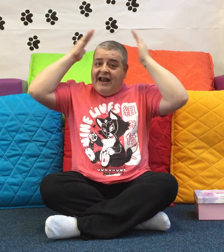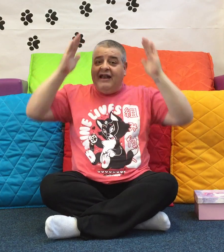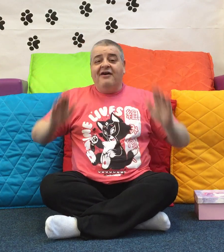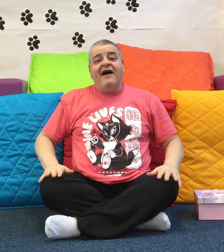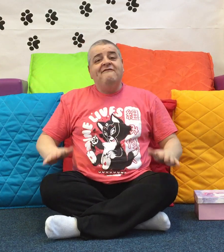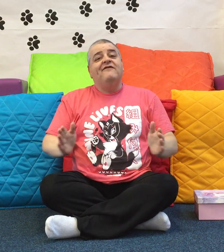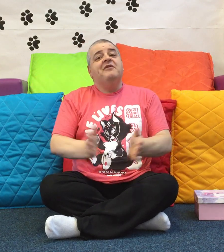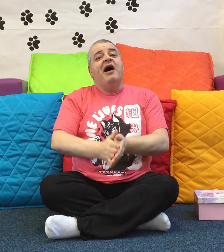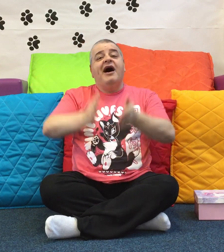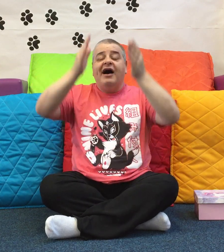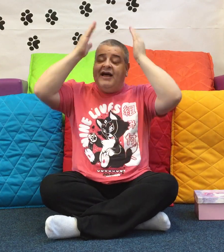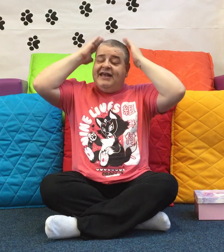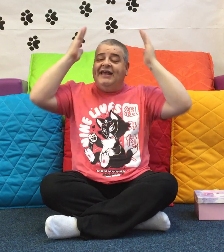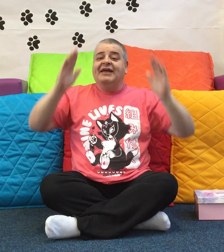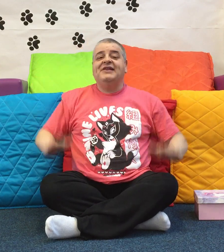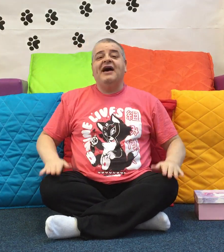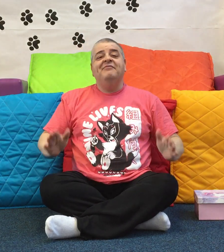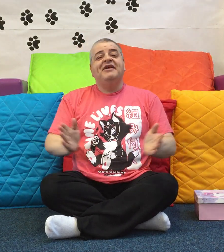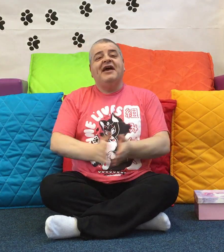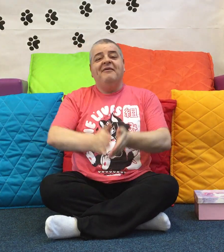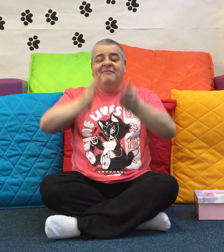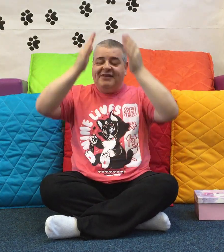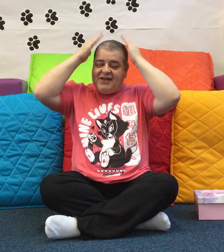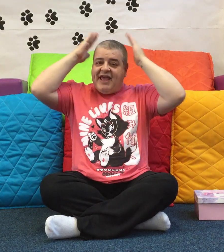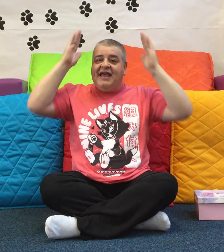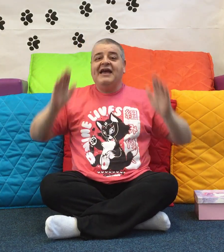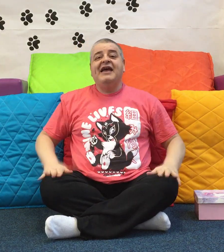Hello everybody, it's time to come and sing.